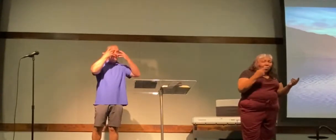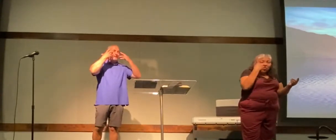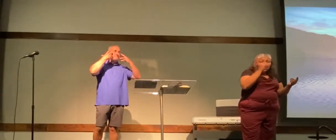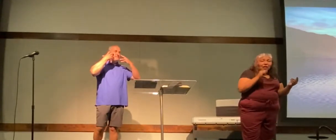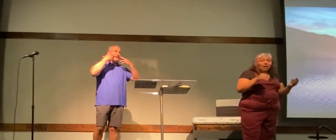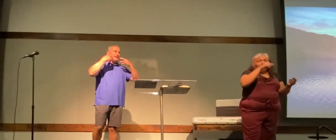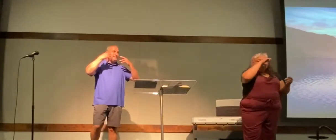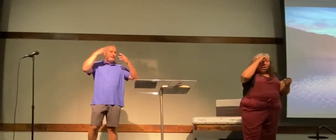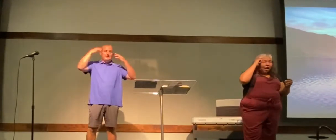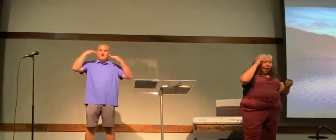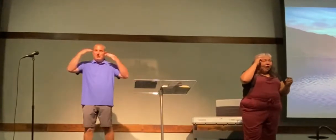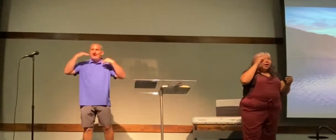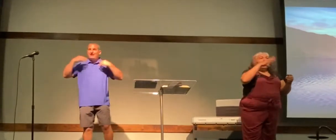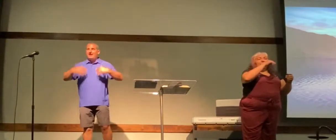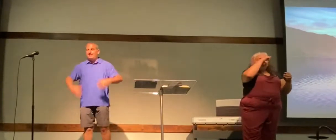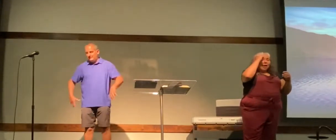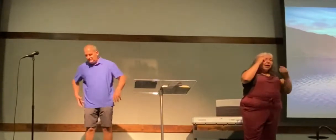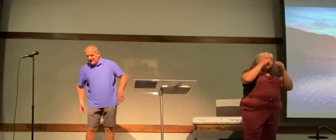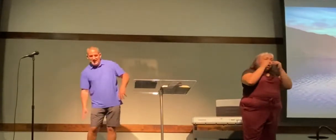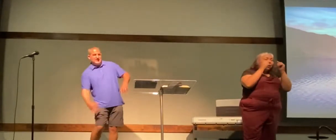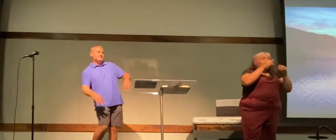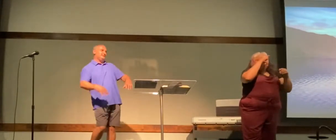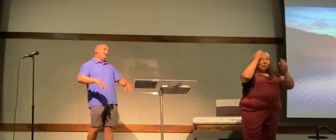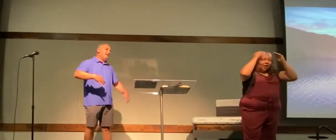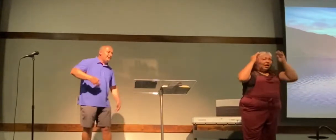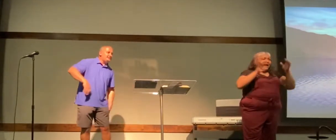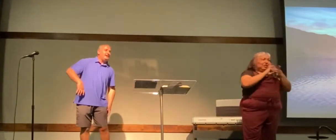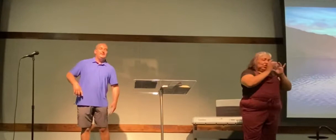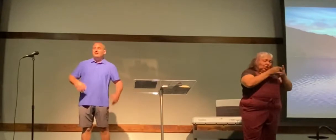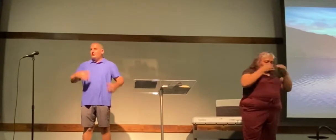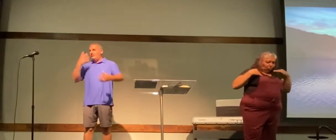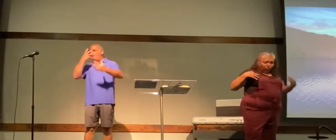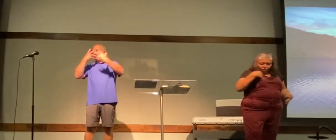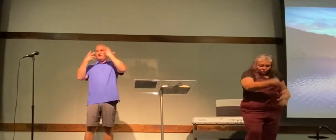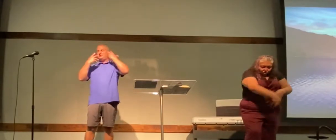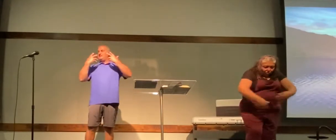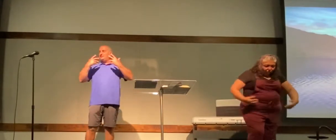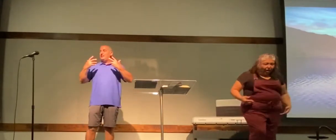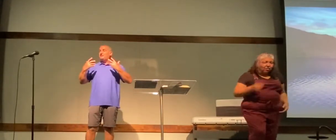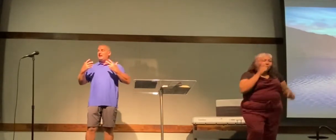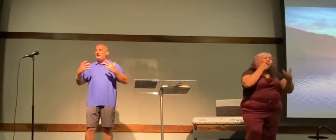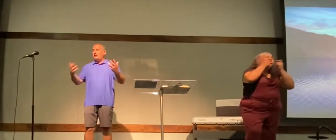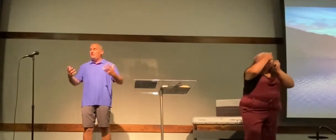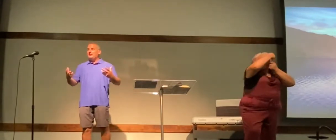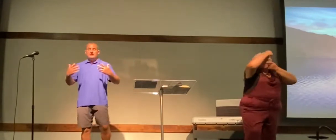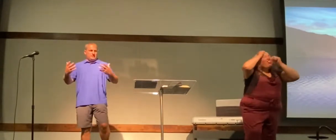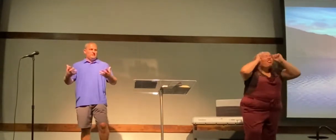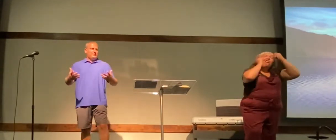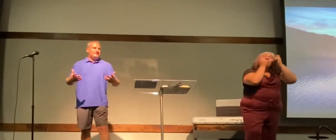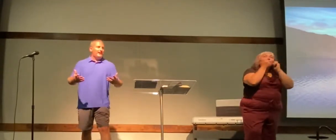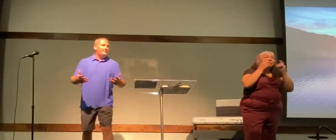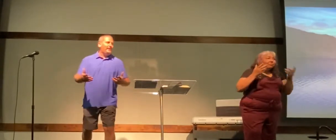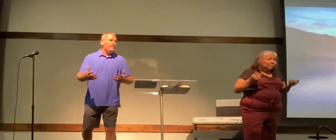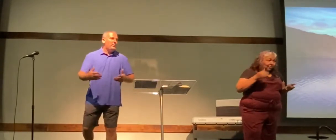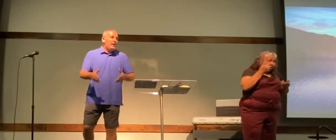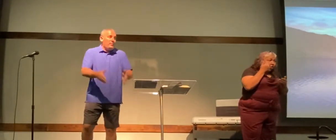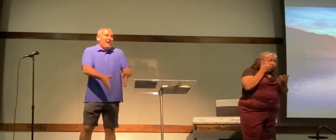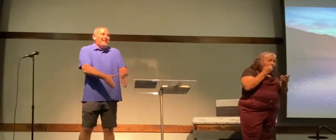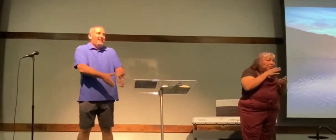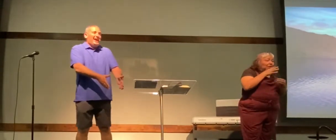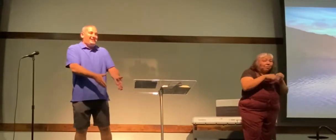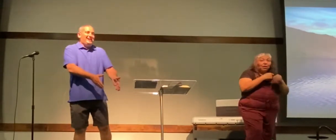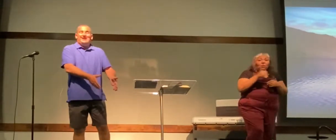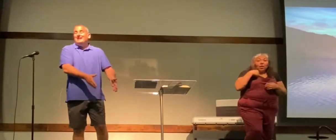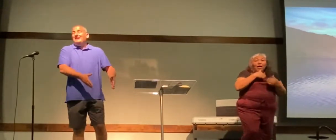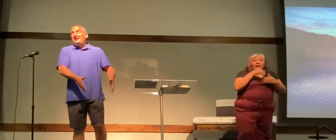and black makeup and black hair and the chains and all that stuff, you know, and the piercings. You know what I'm talking, are you with, you know what I'm talking about? Right, we